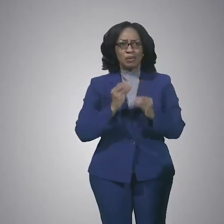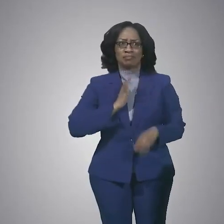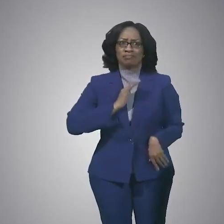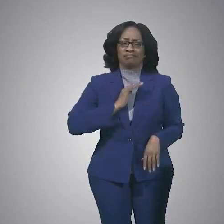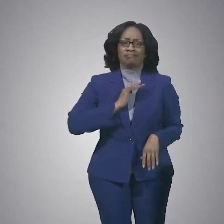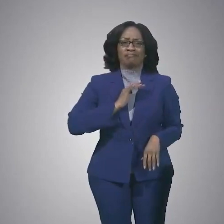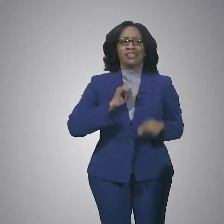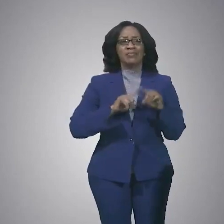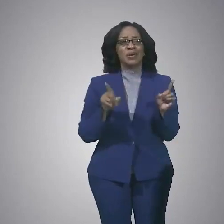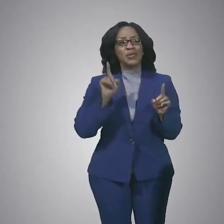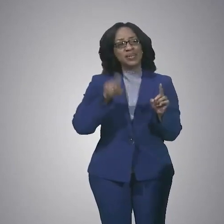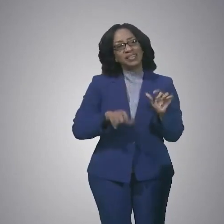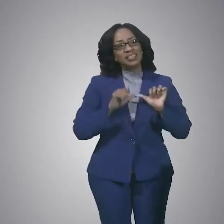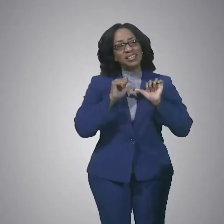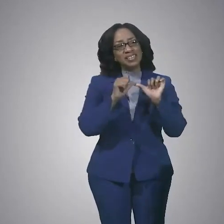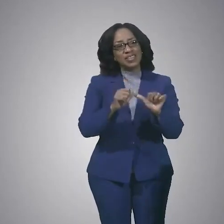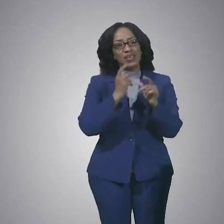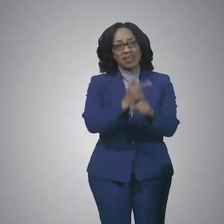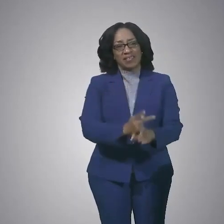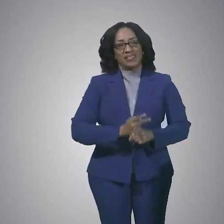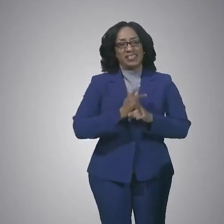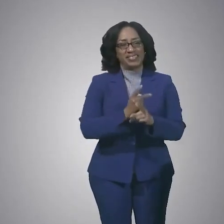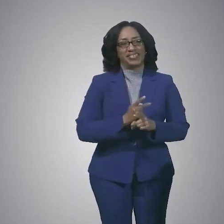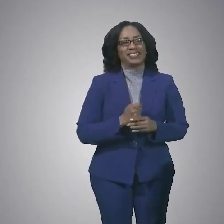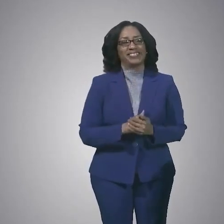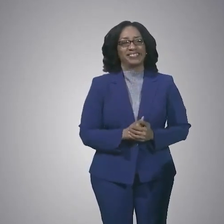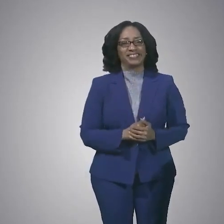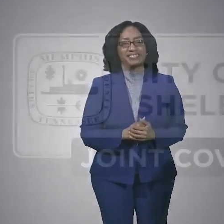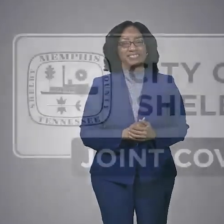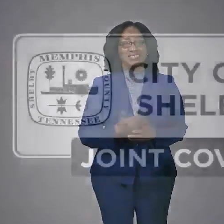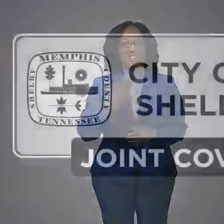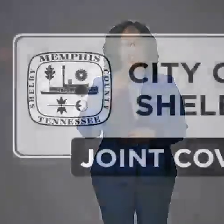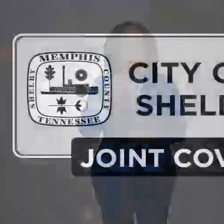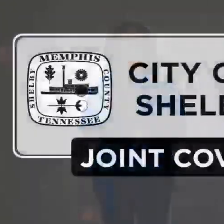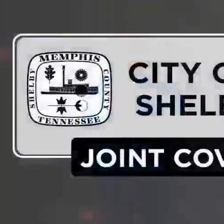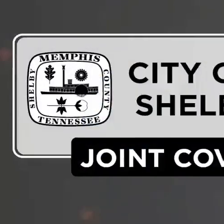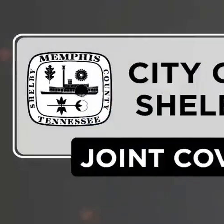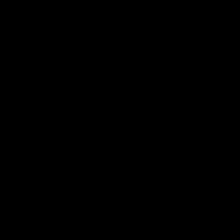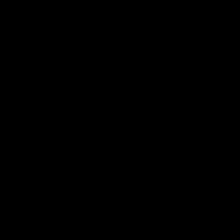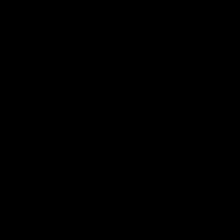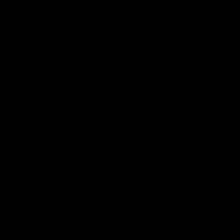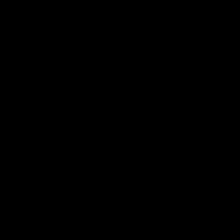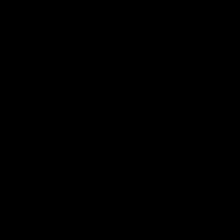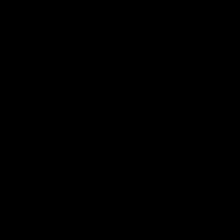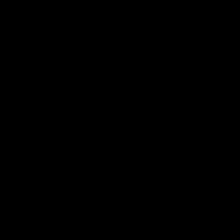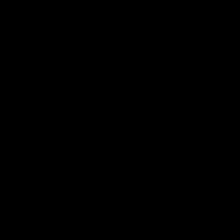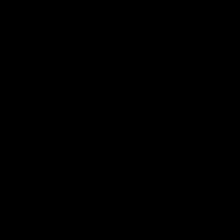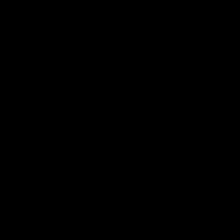now, but we need to continue to be careful. Thanks, everyone. We'll see you back here next week.